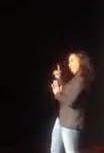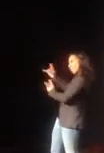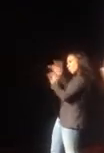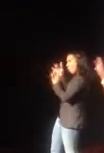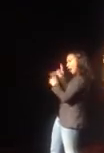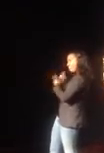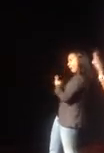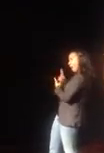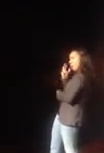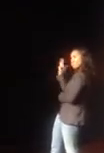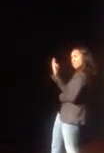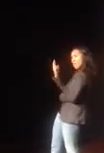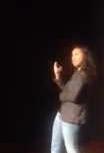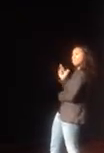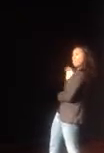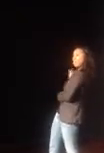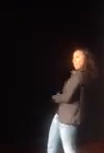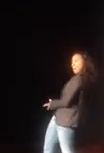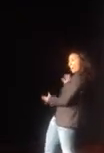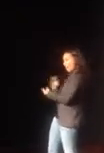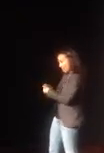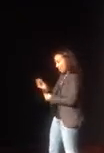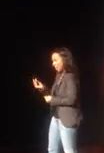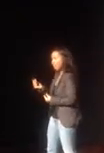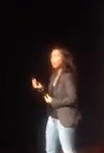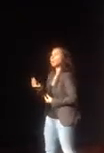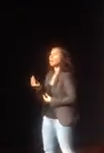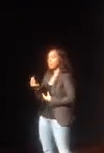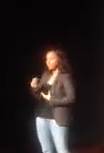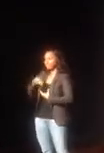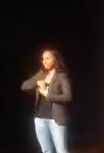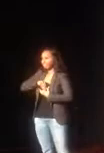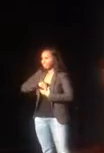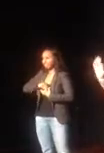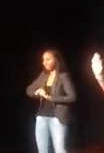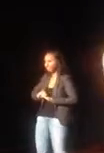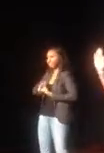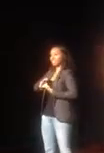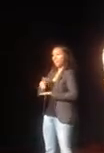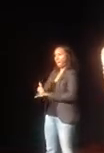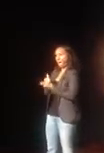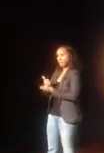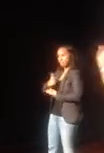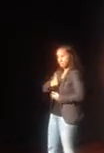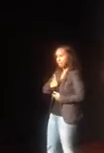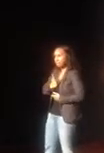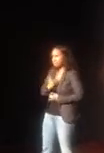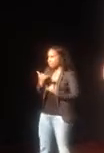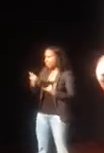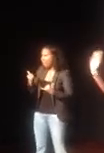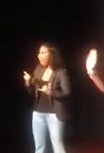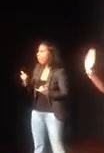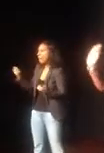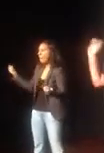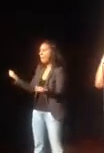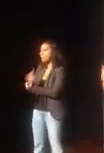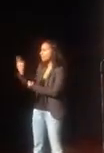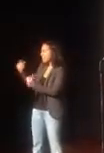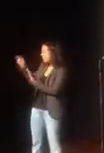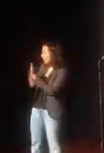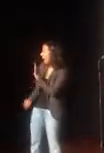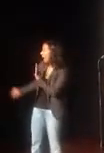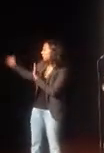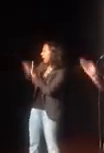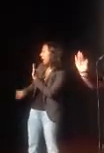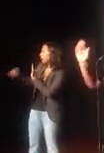I realized that recent tragedies will ultimately enable me to fulfill my destiny. And I now know that what they took from me was no longer meant for